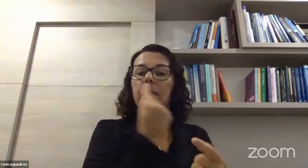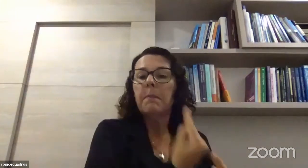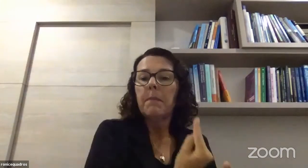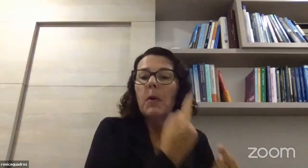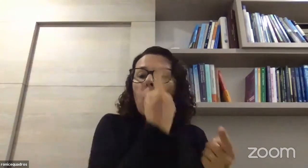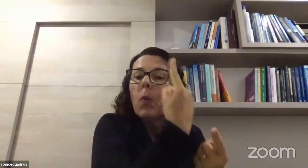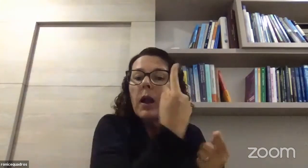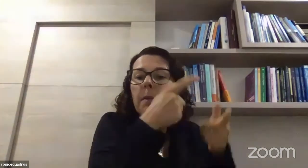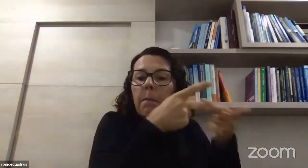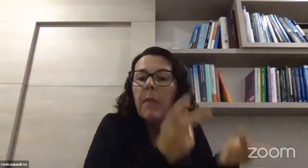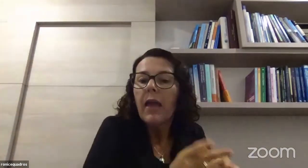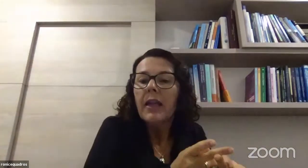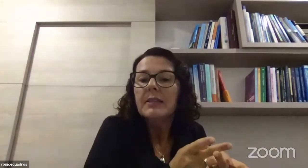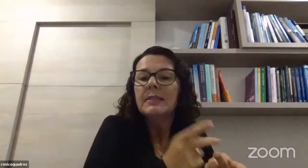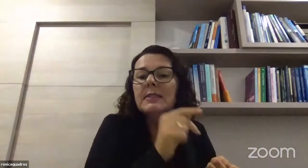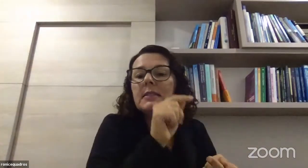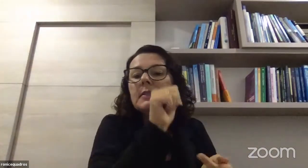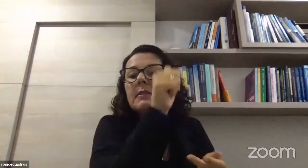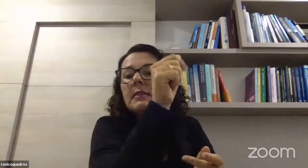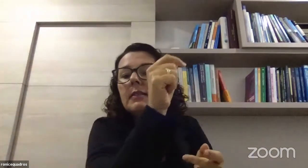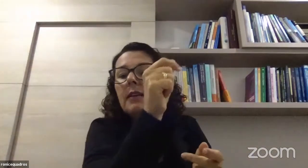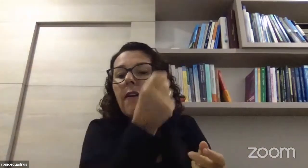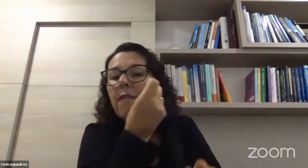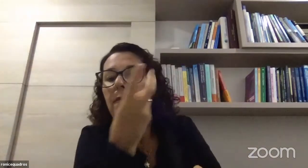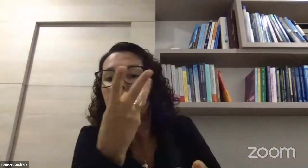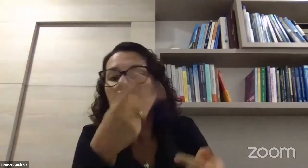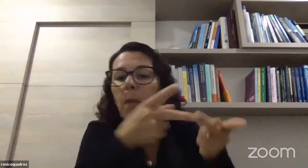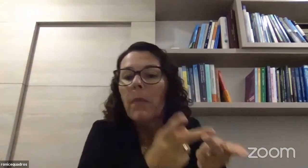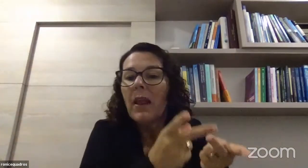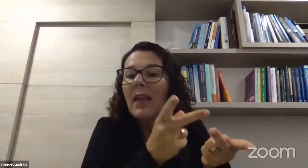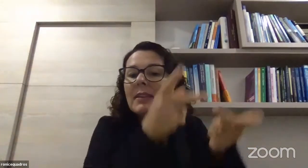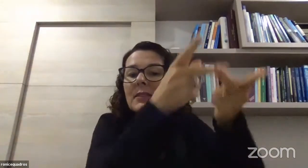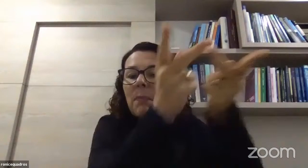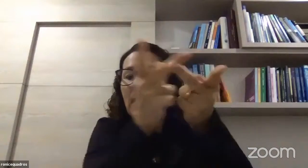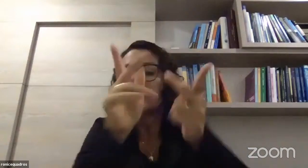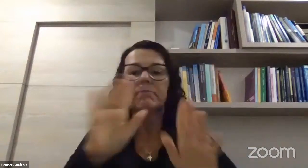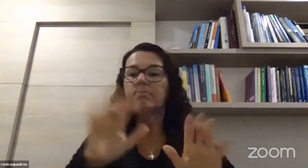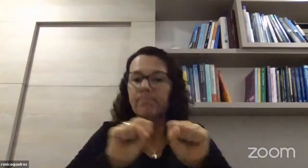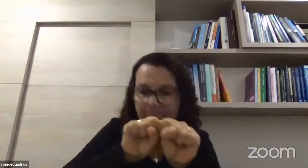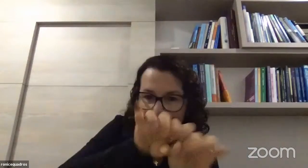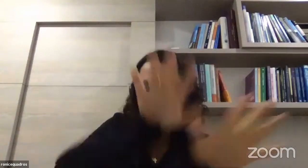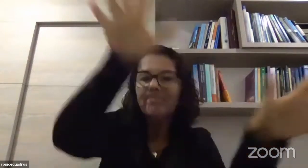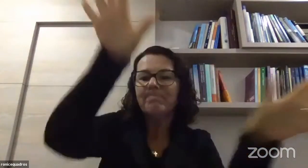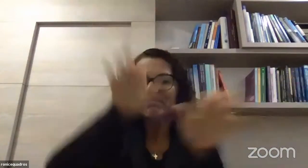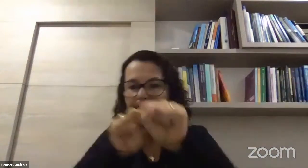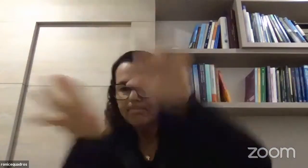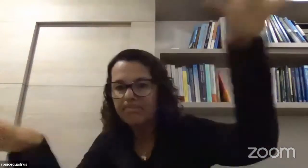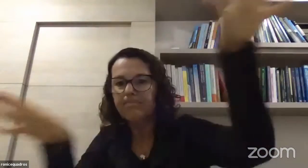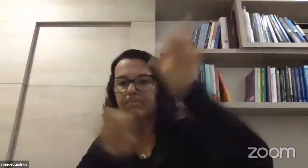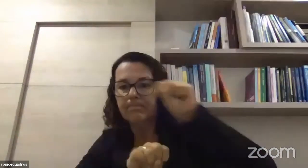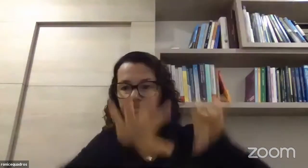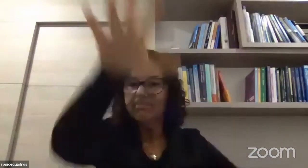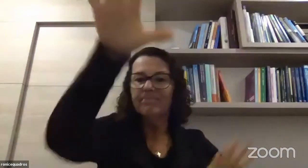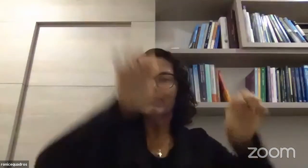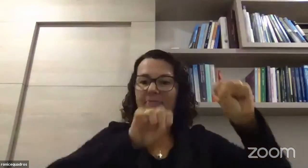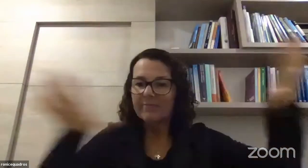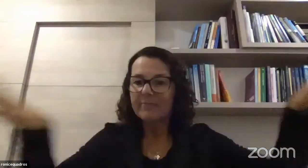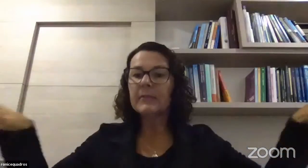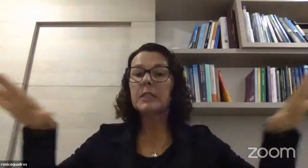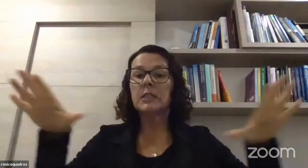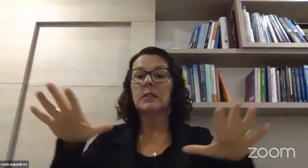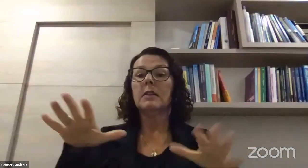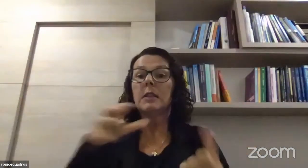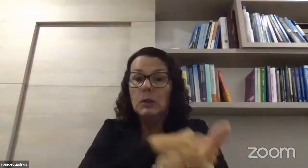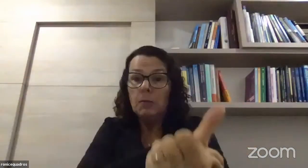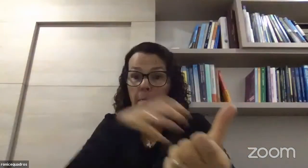And spreading out the power is very important. Instead of keeping it in one place with a few different